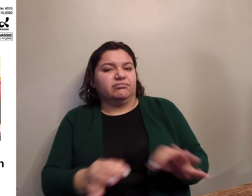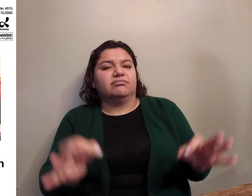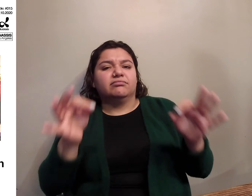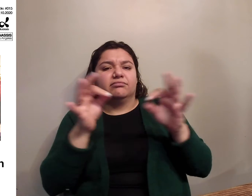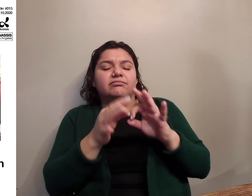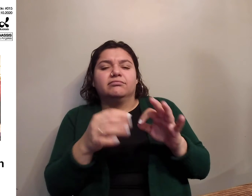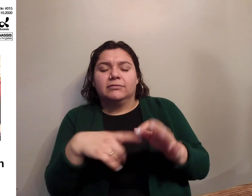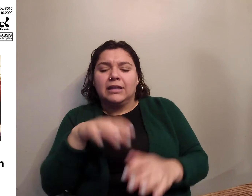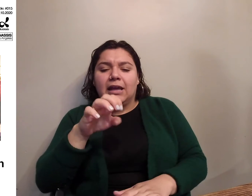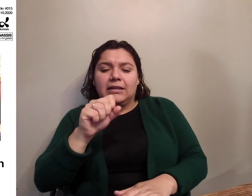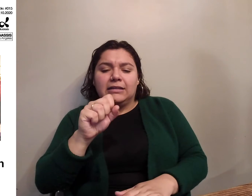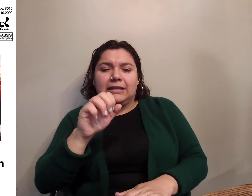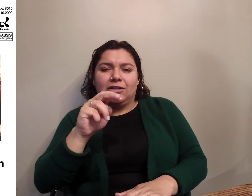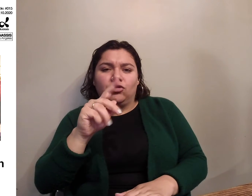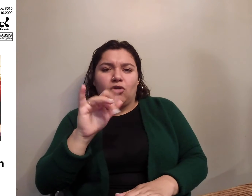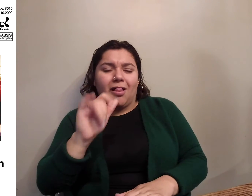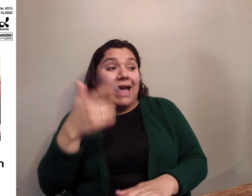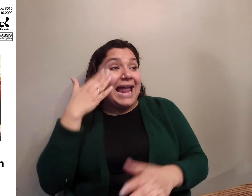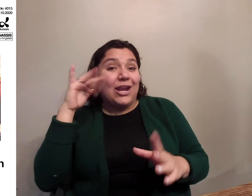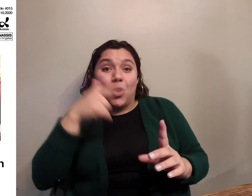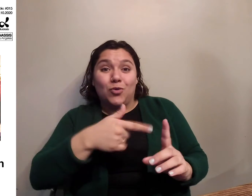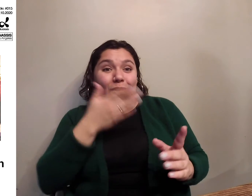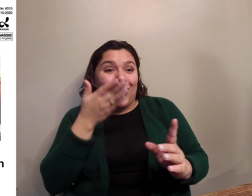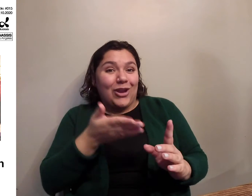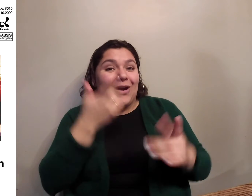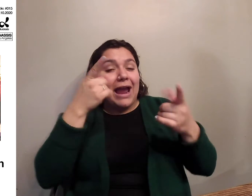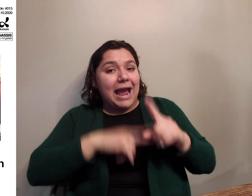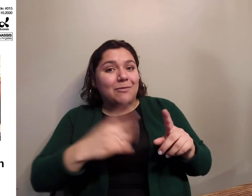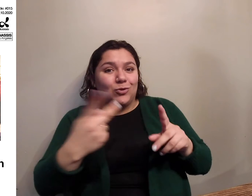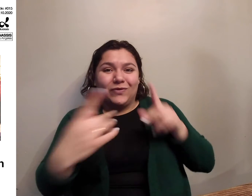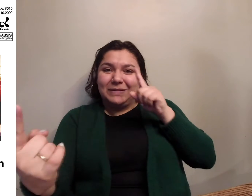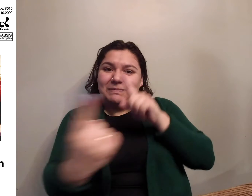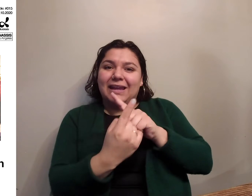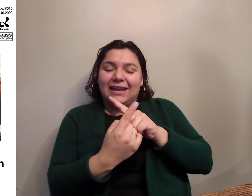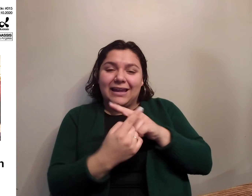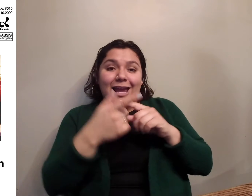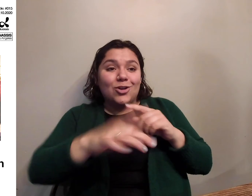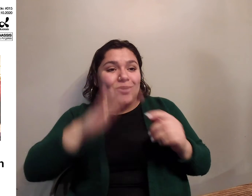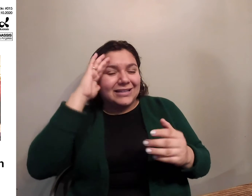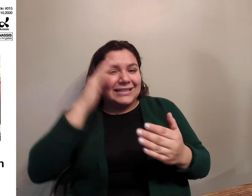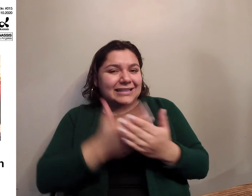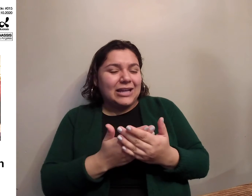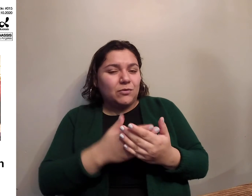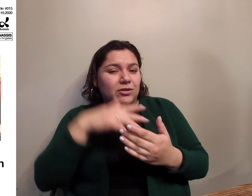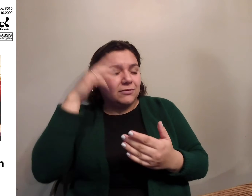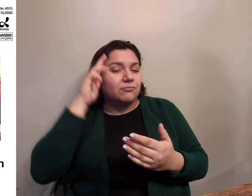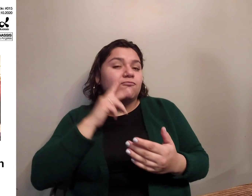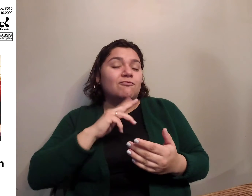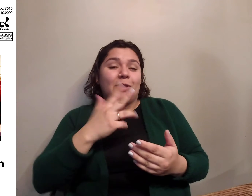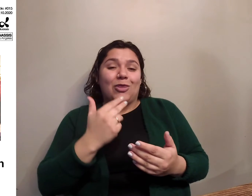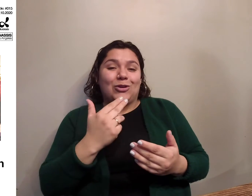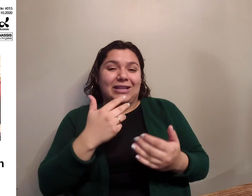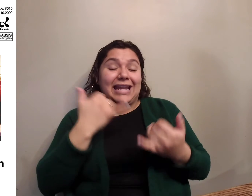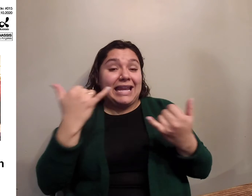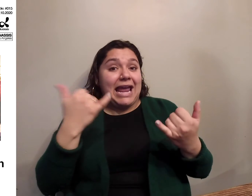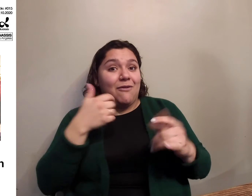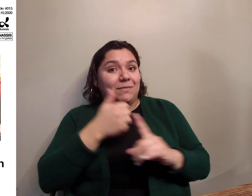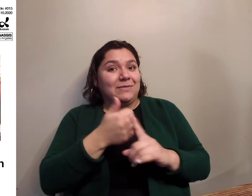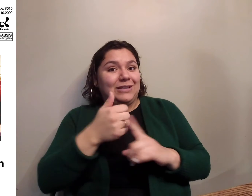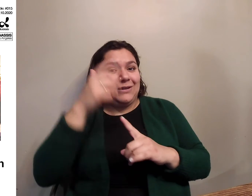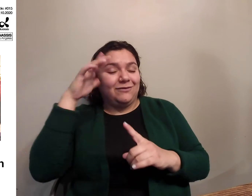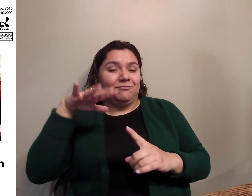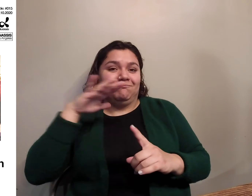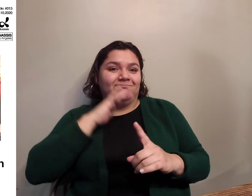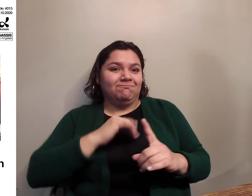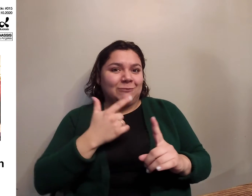I didn't know you were there, and that's when we met. And your son was 13 now, and he's 21 now, and he doesn't get this